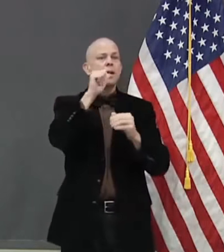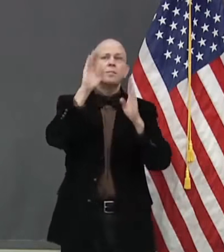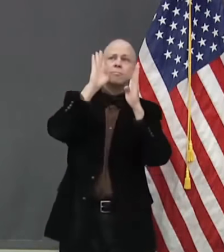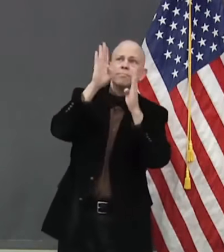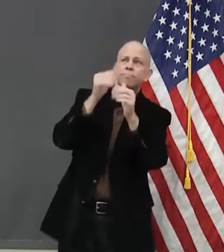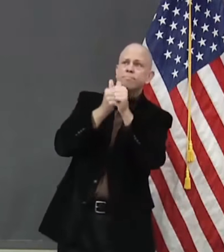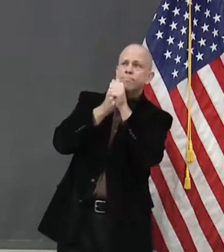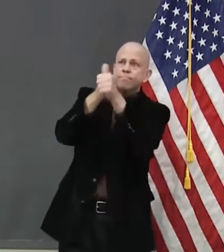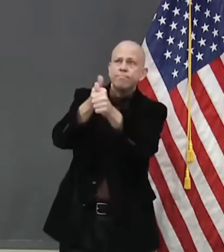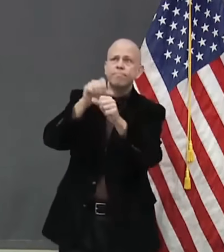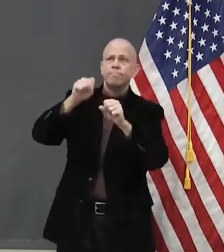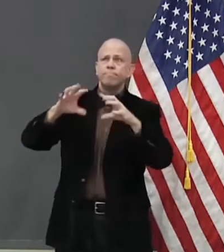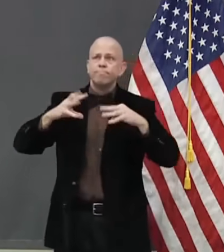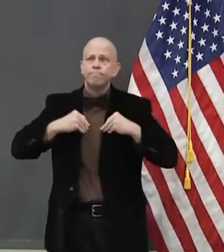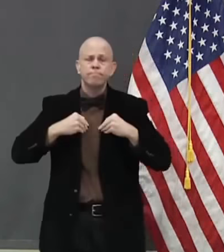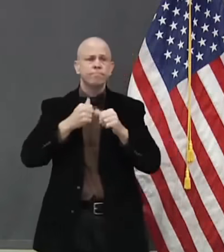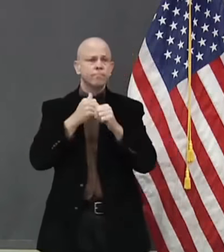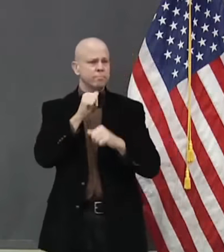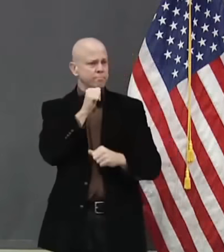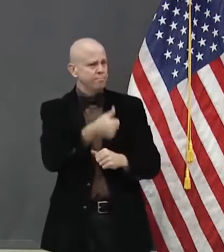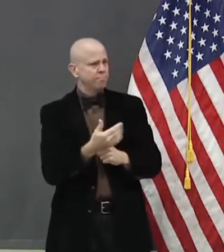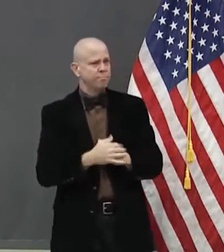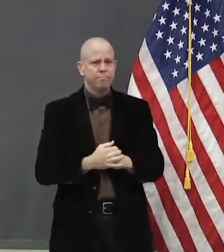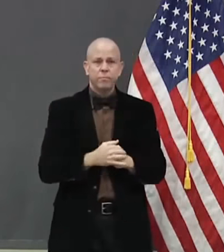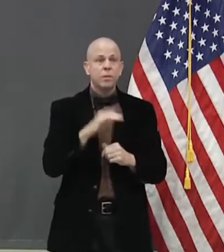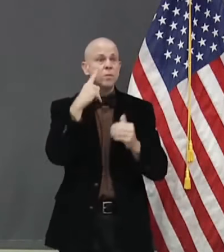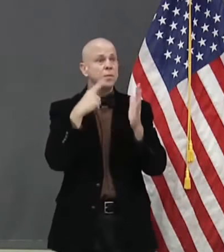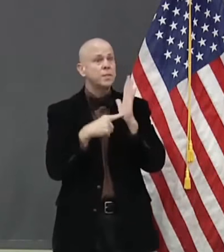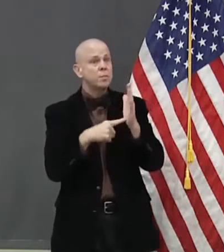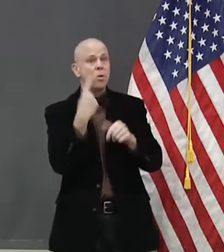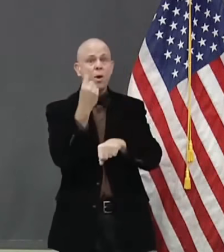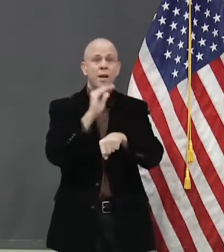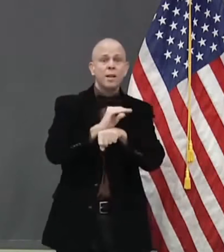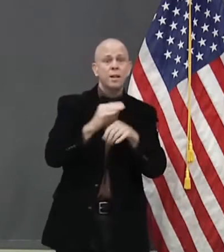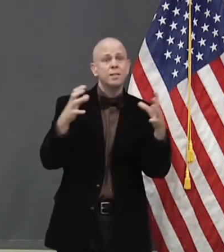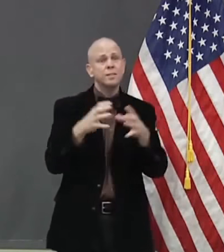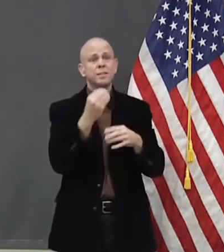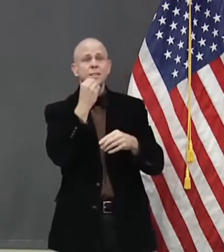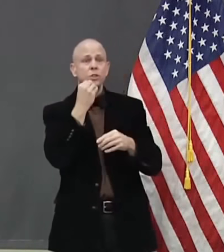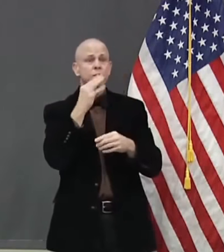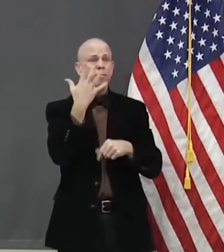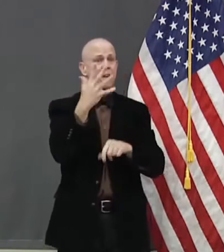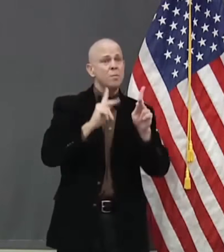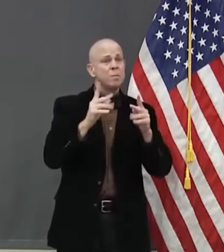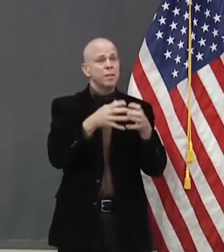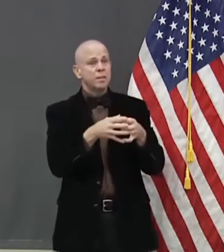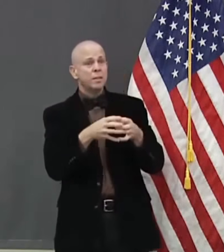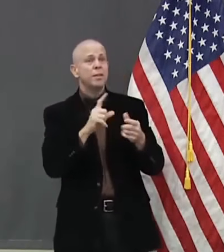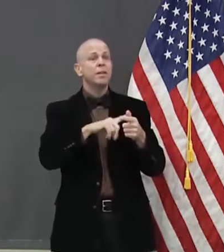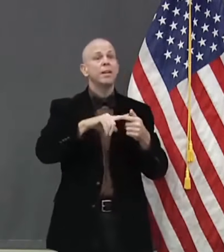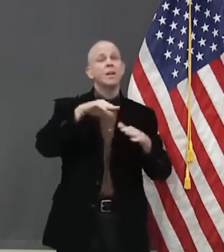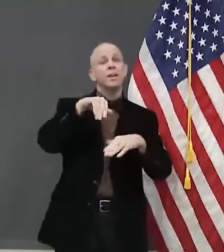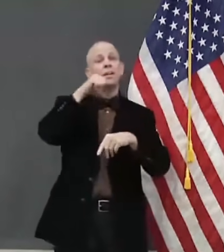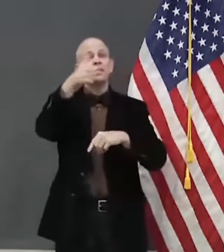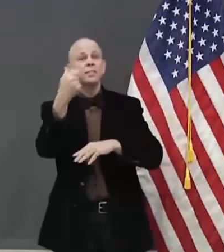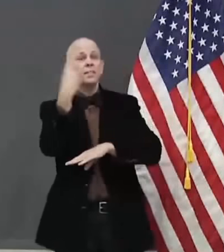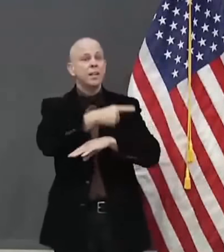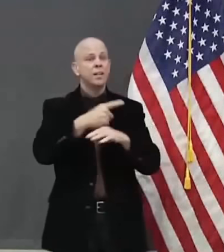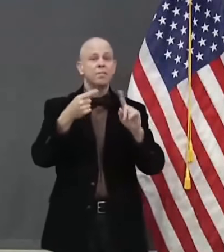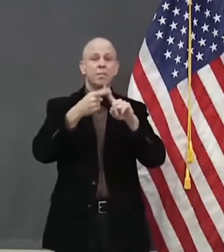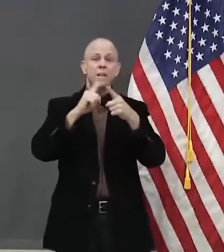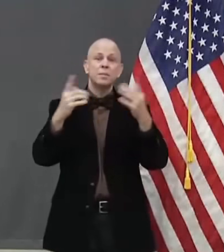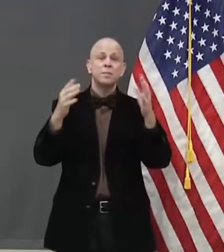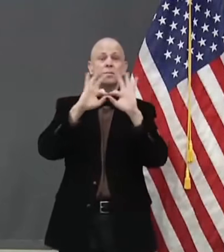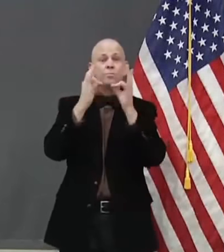For example, having dinner with 5 friends one night, inviting a few family members over the next day,